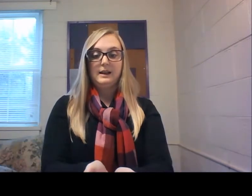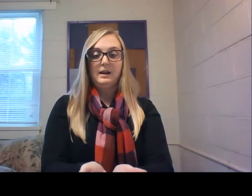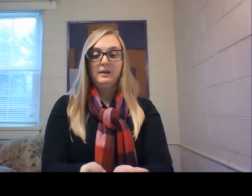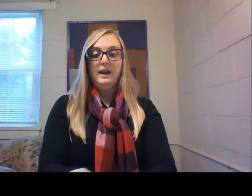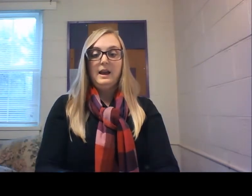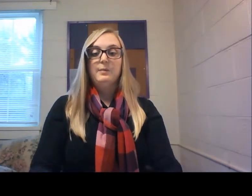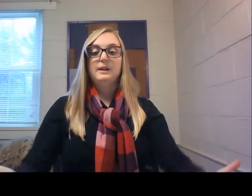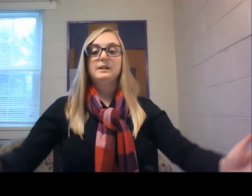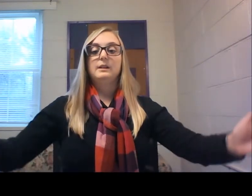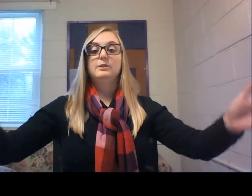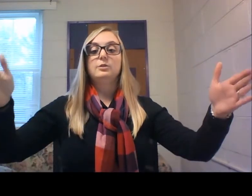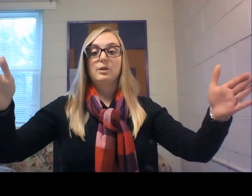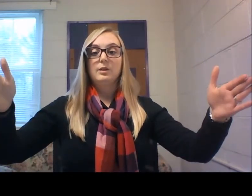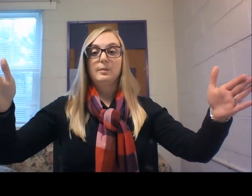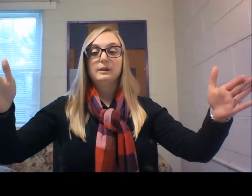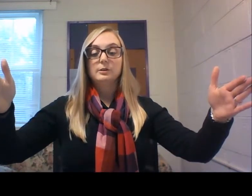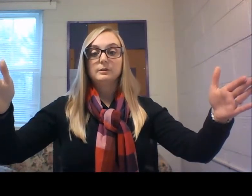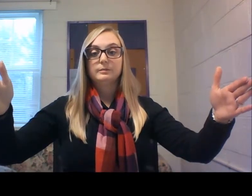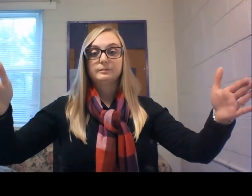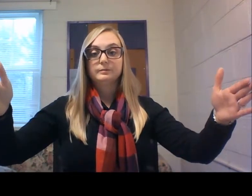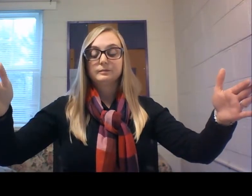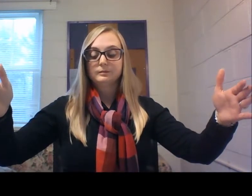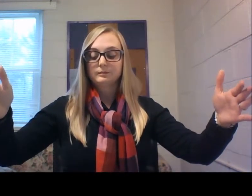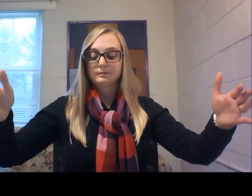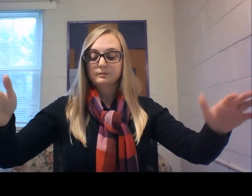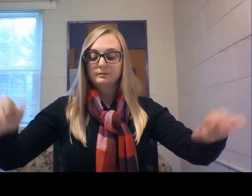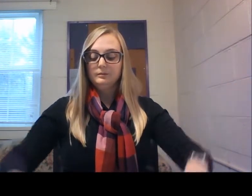down and basically just draw the manger.